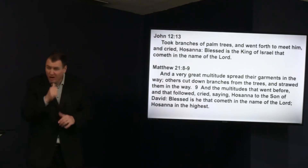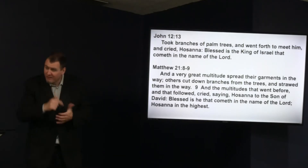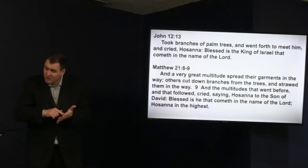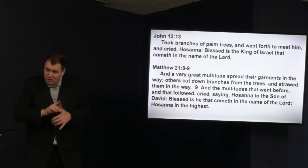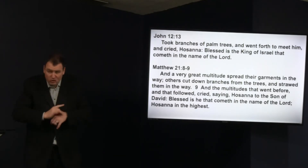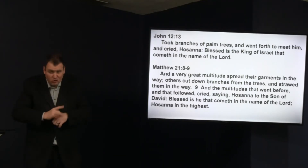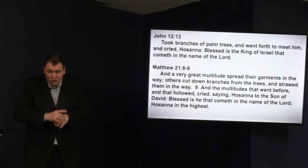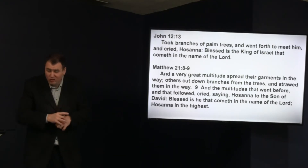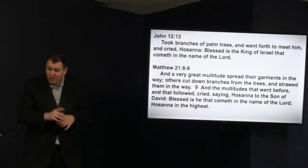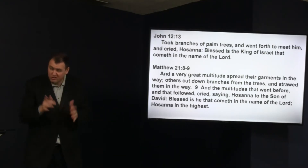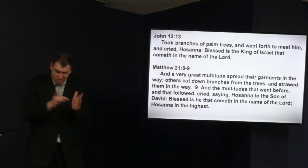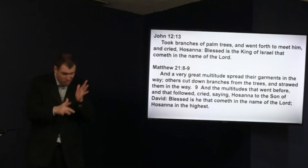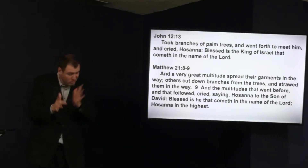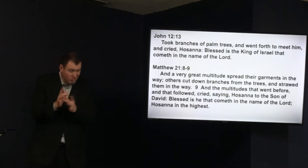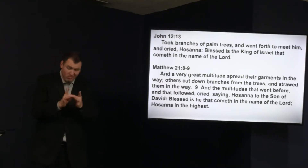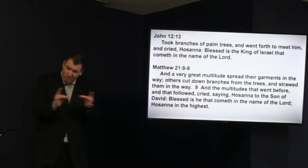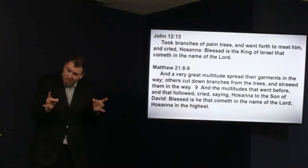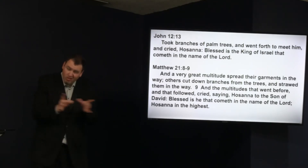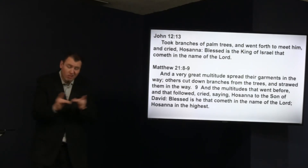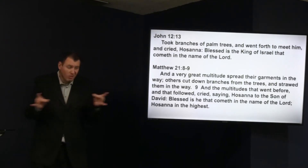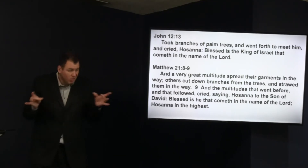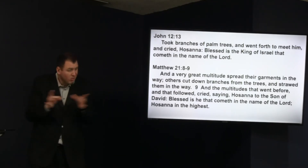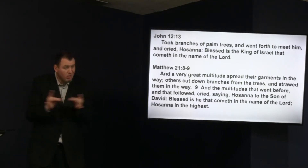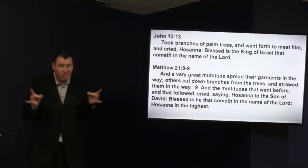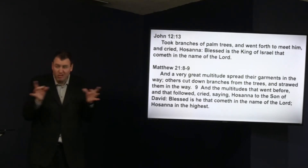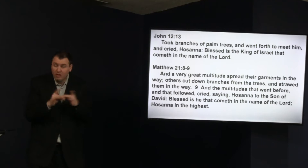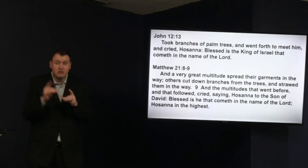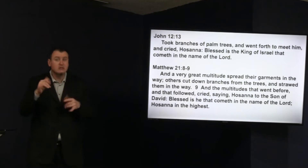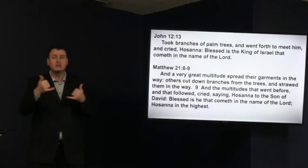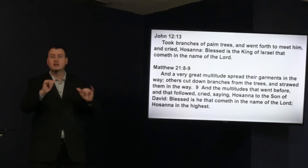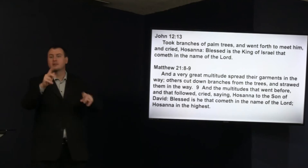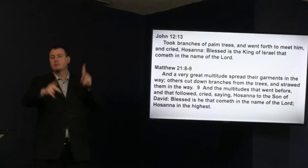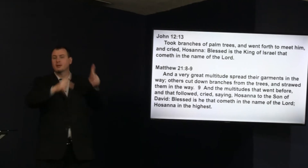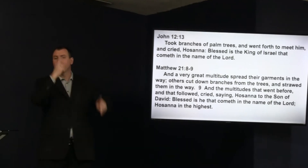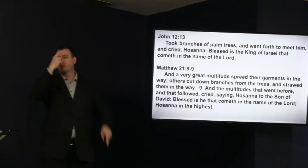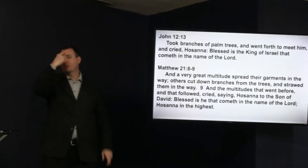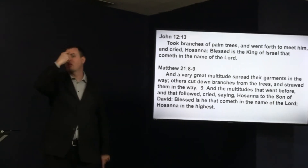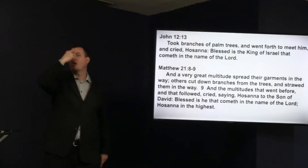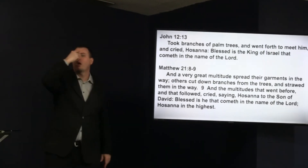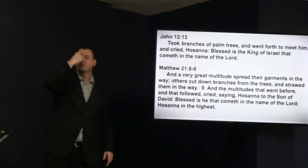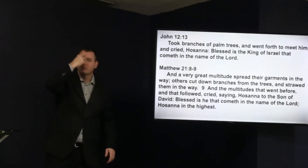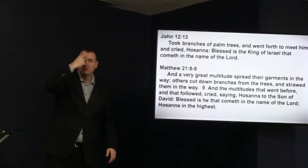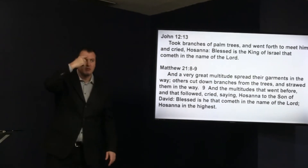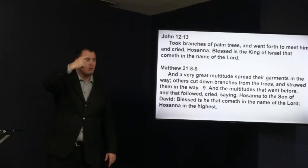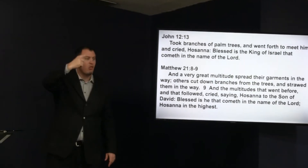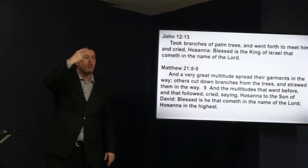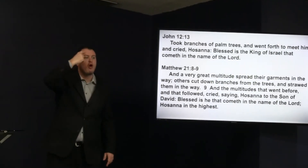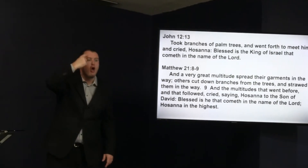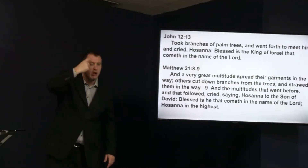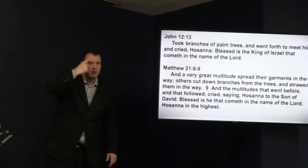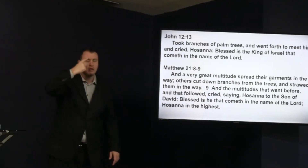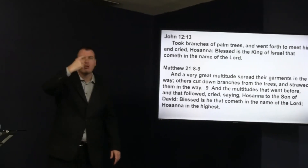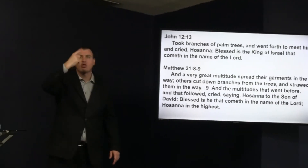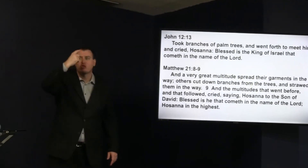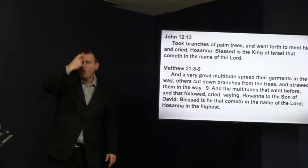And even throughout all of Jesus' ministry on earth, he kept saying that my kingdom is not on earth. And people